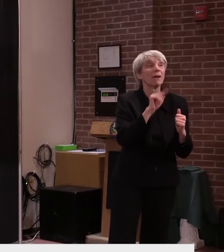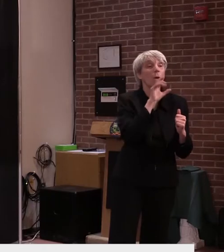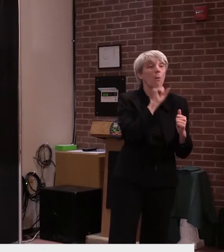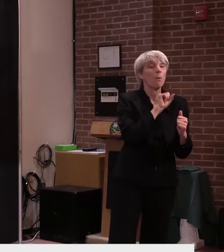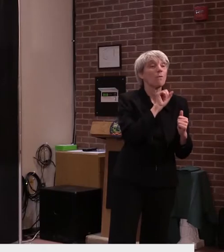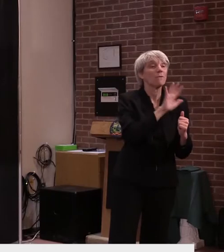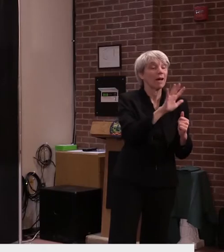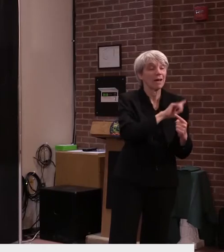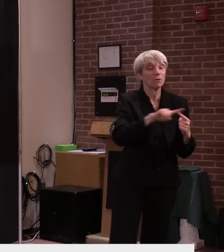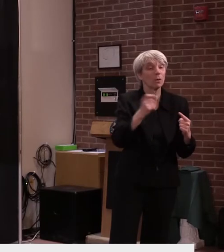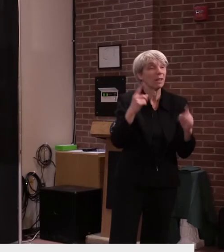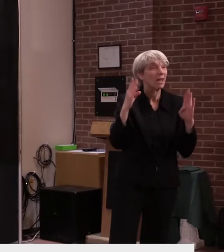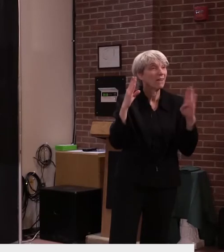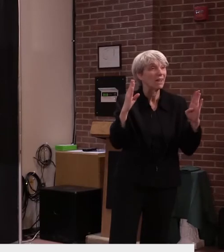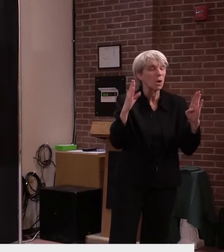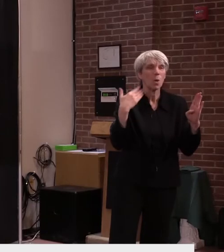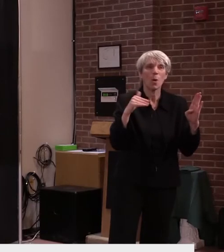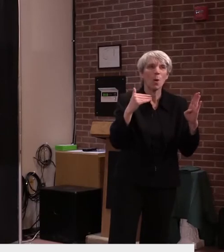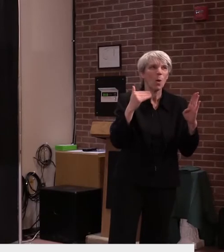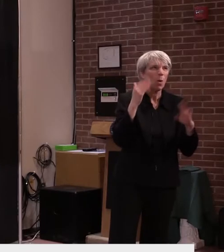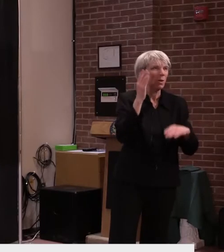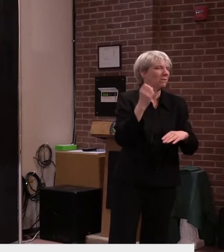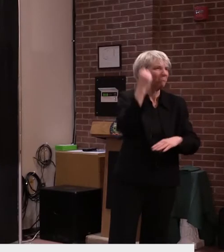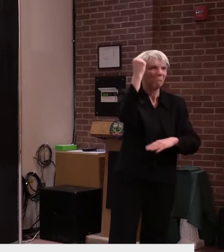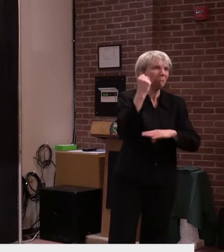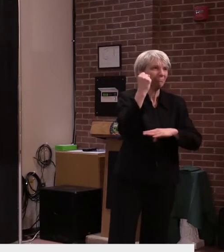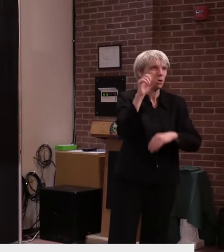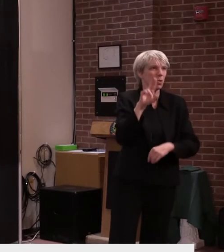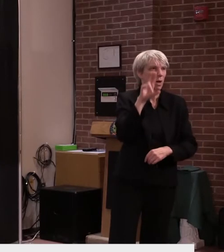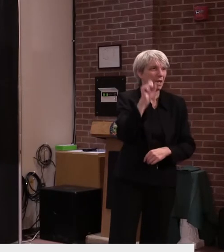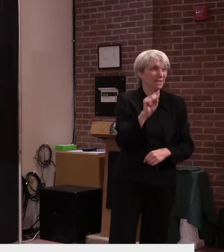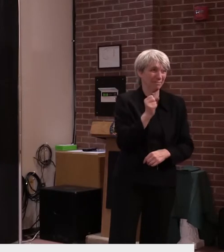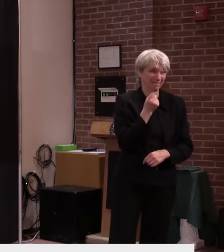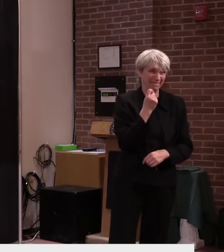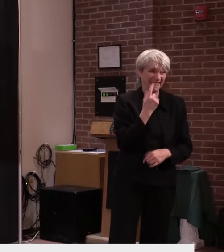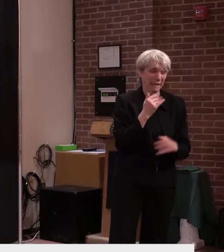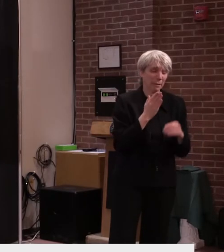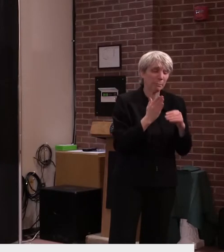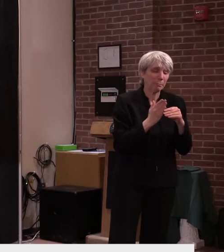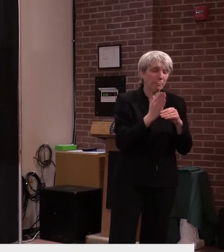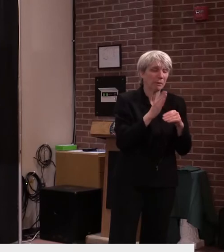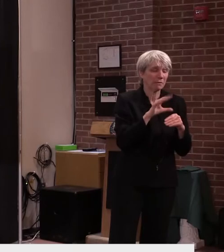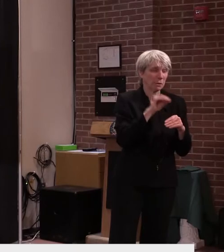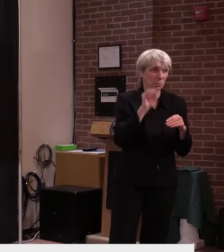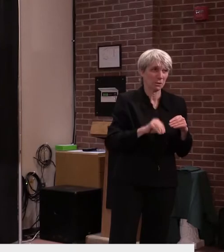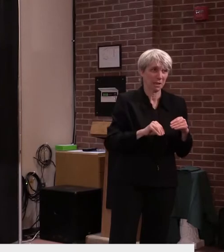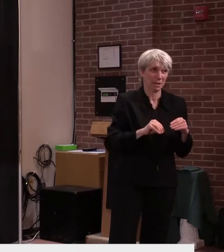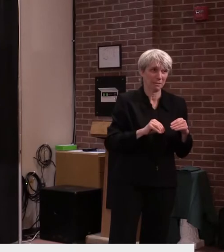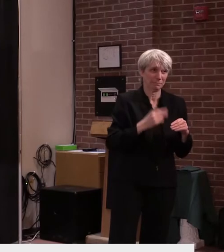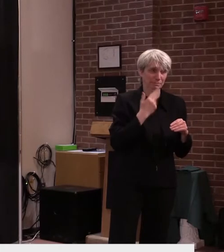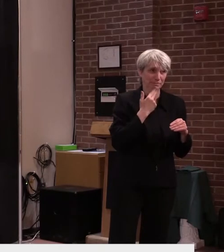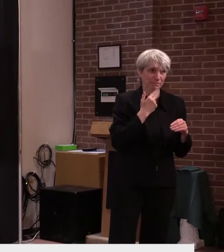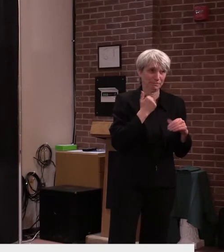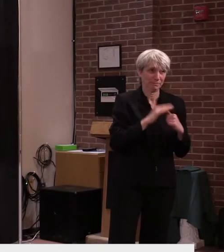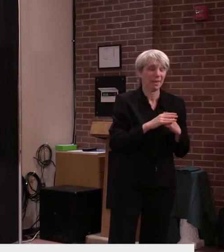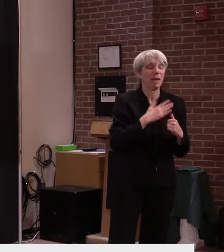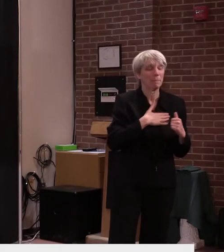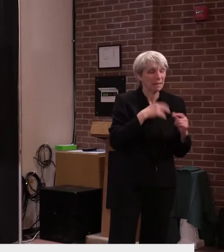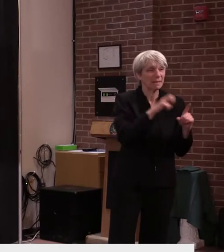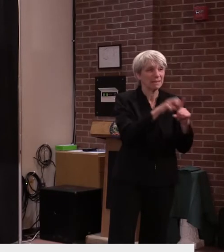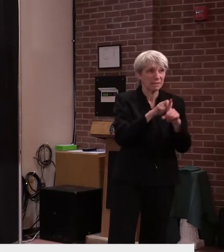yet it's only just over half of folks in that age group. Please reach out to your child's medical provider to